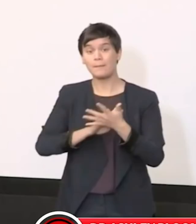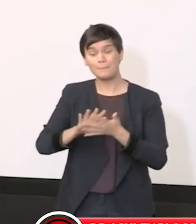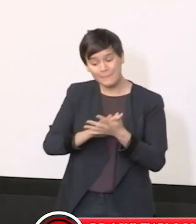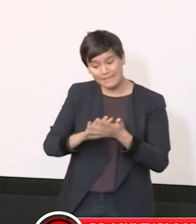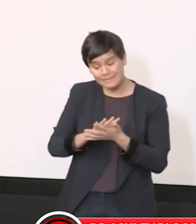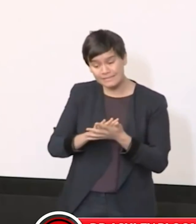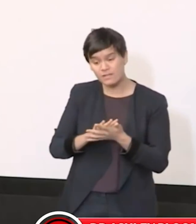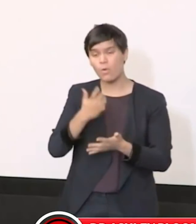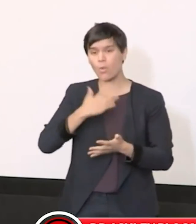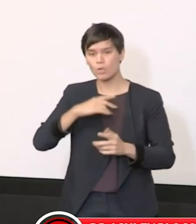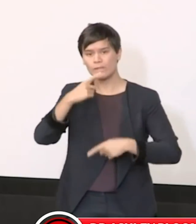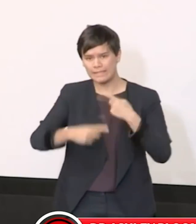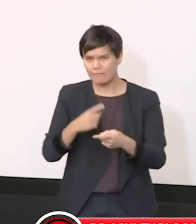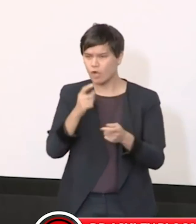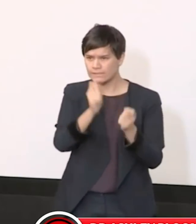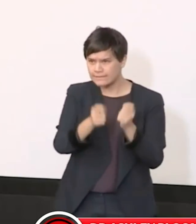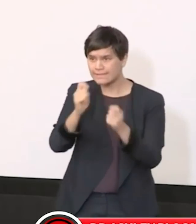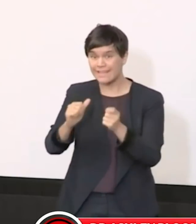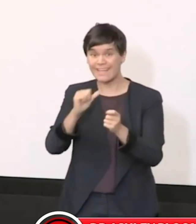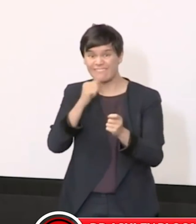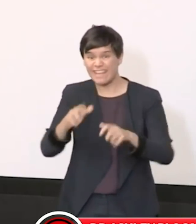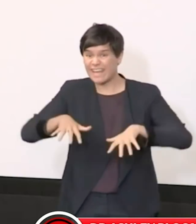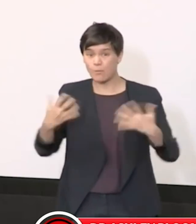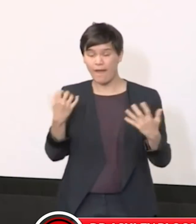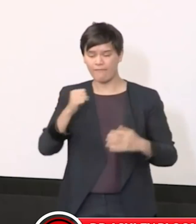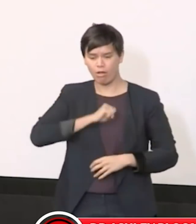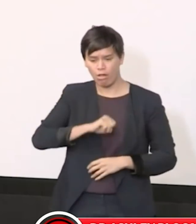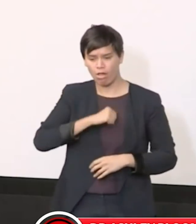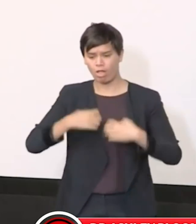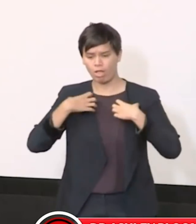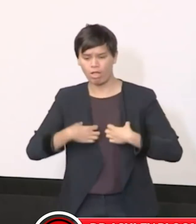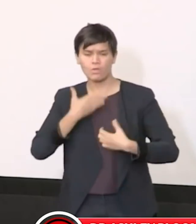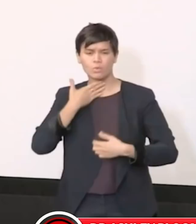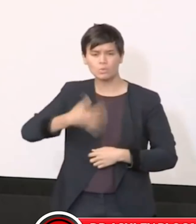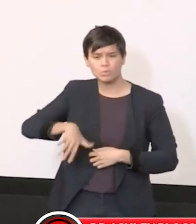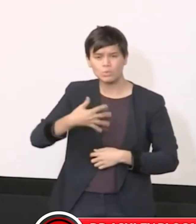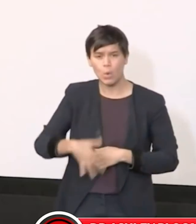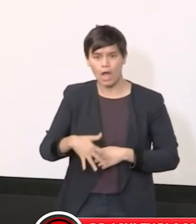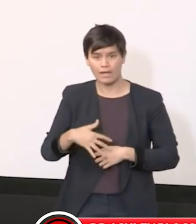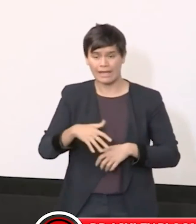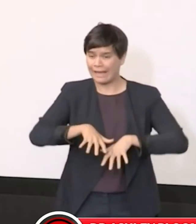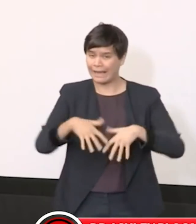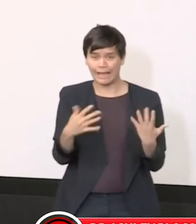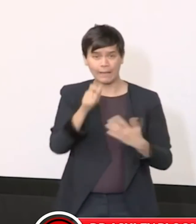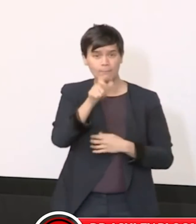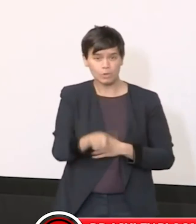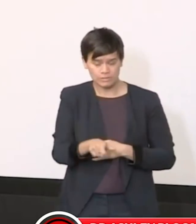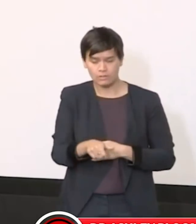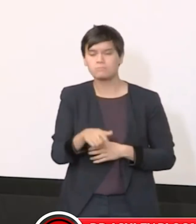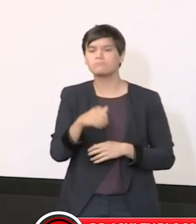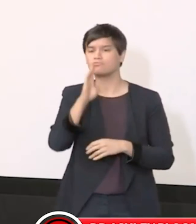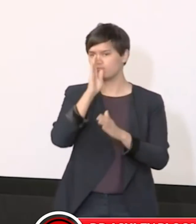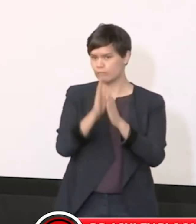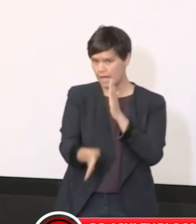with respiratory symptoms. So I encourage anybody who has respiratory symptoms to seek advice